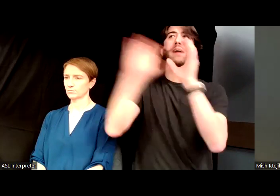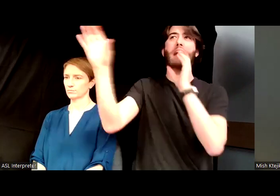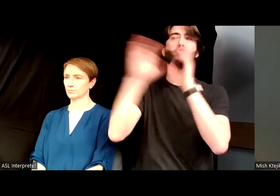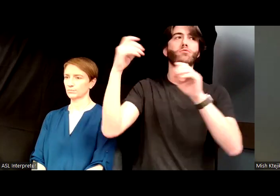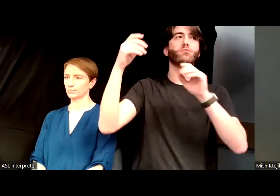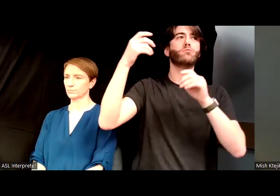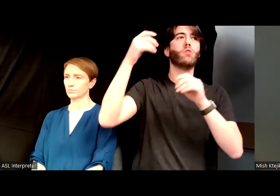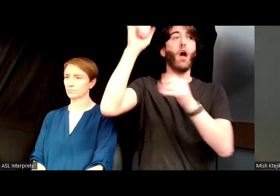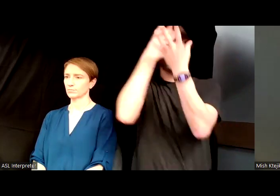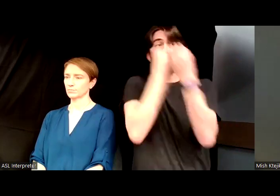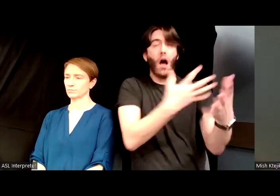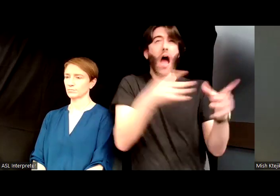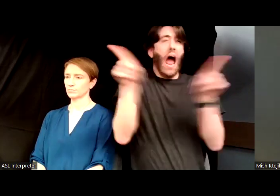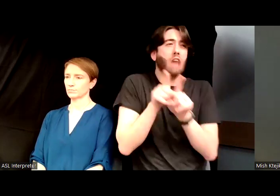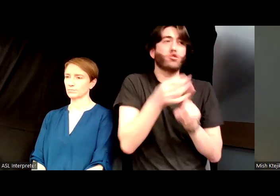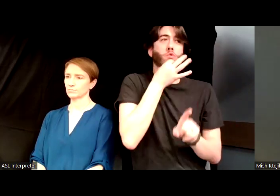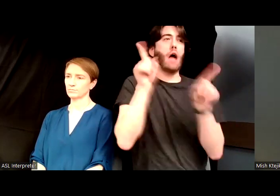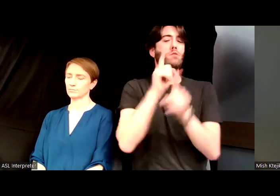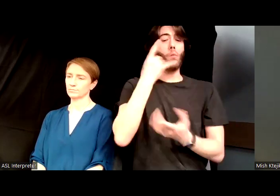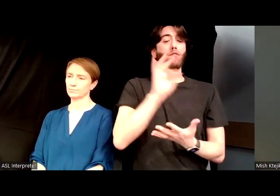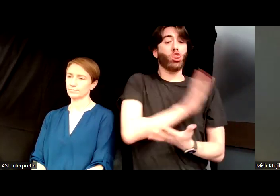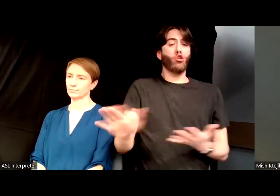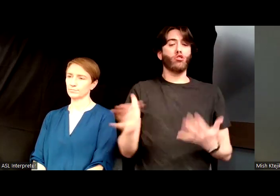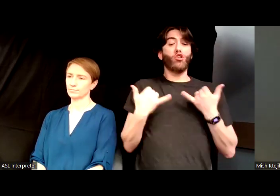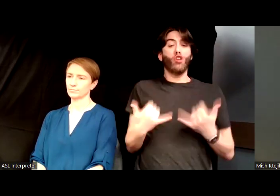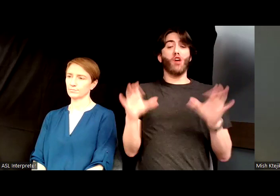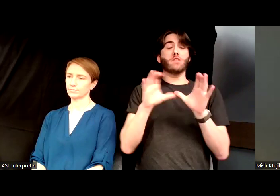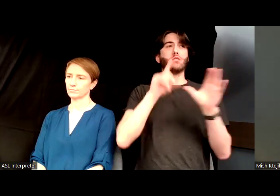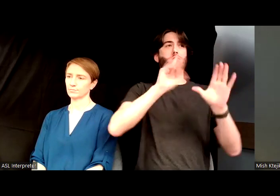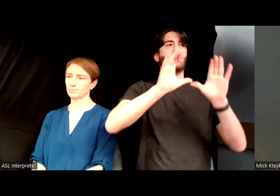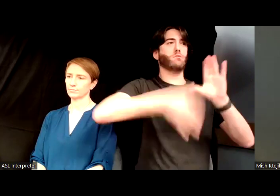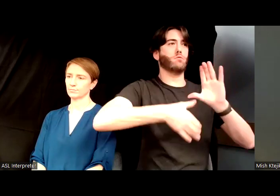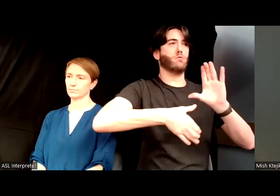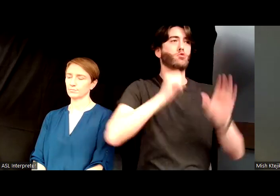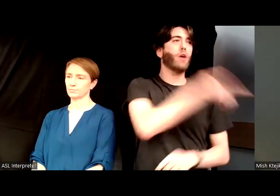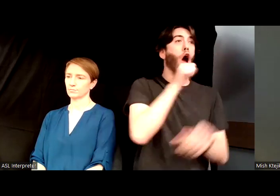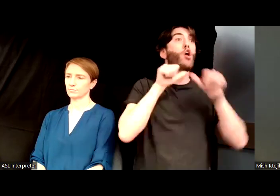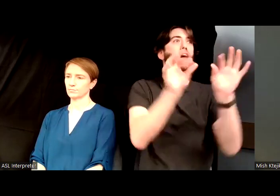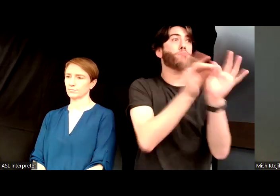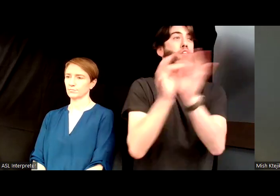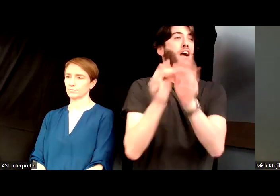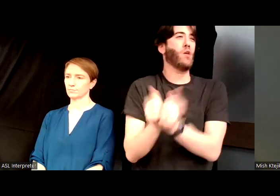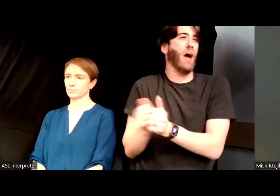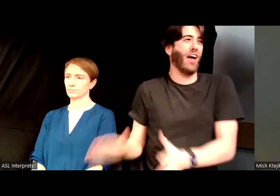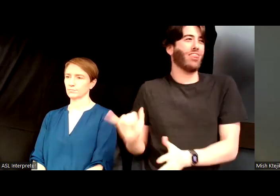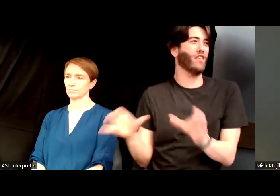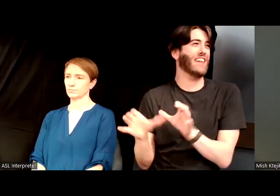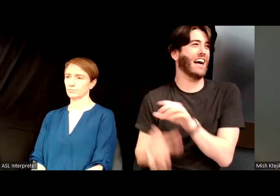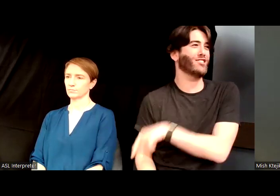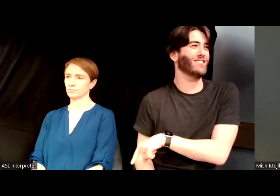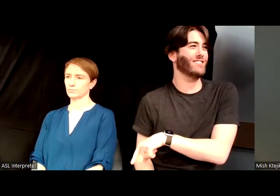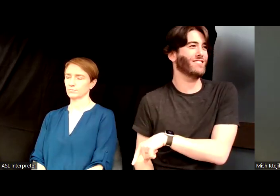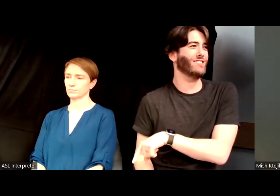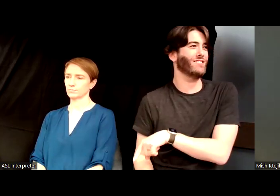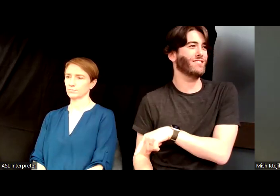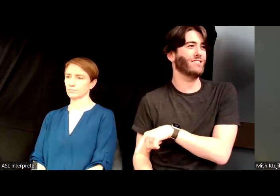some kind of communication to let people know, like, as their certification expired, to